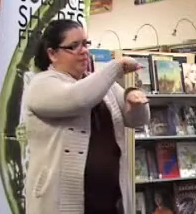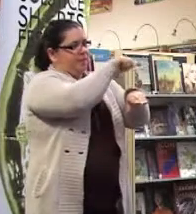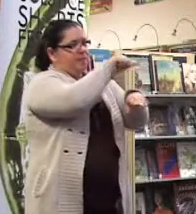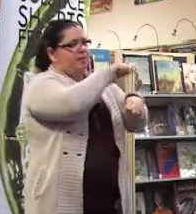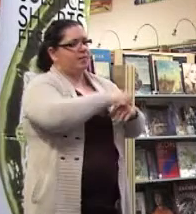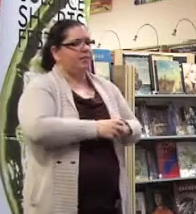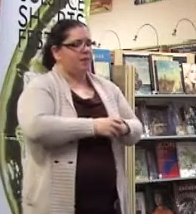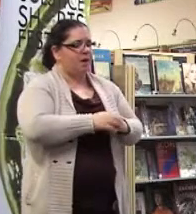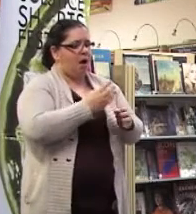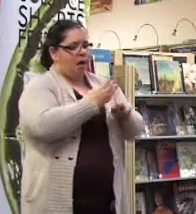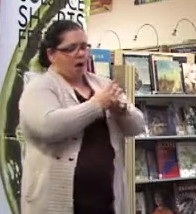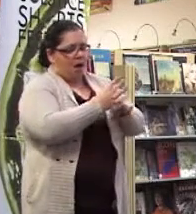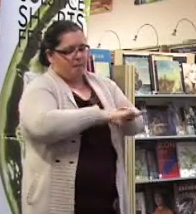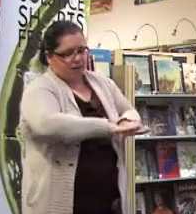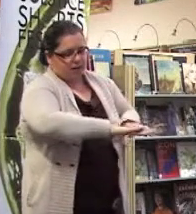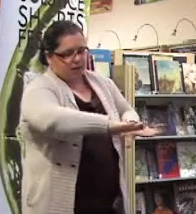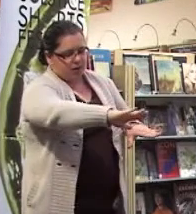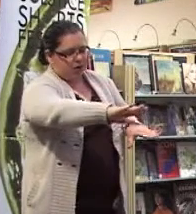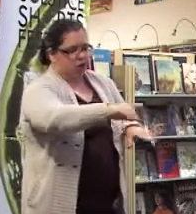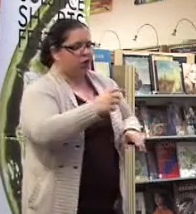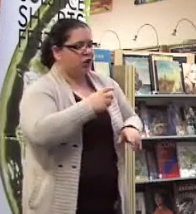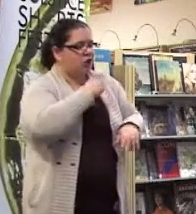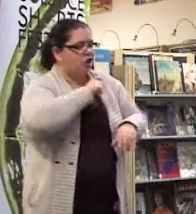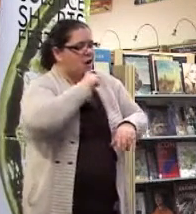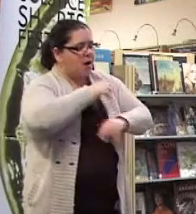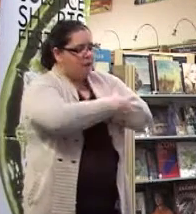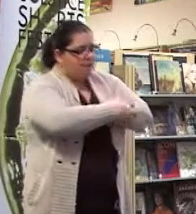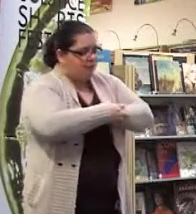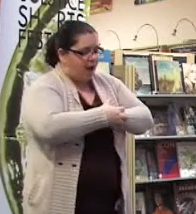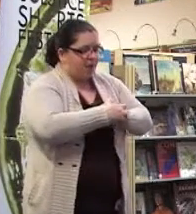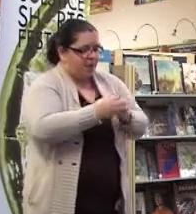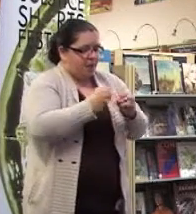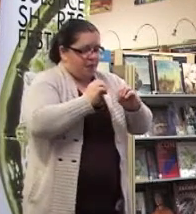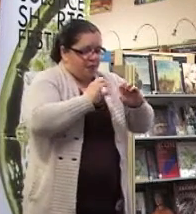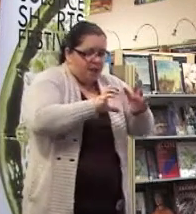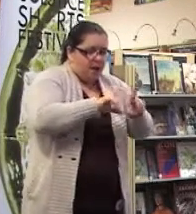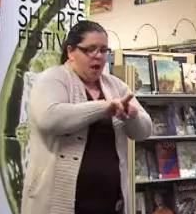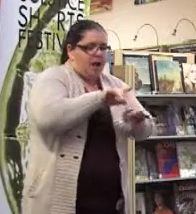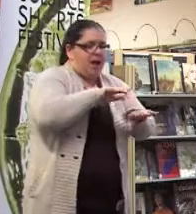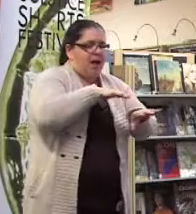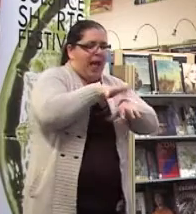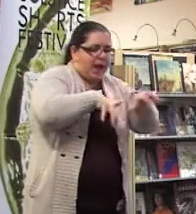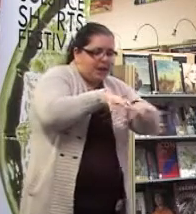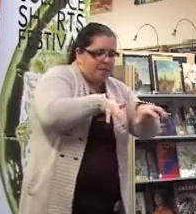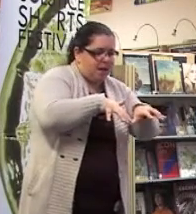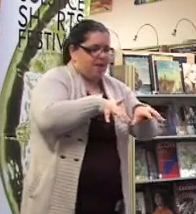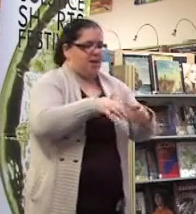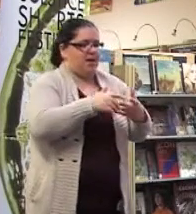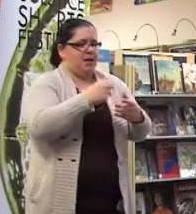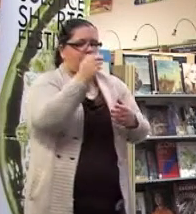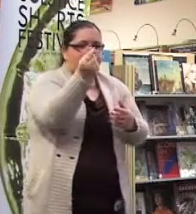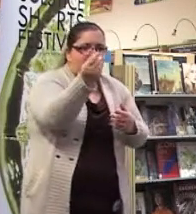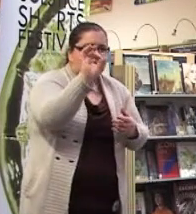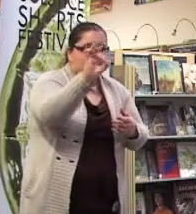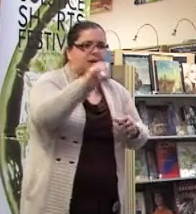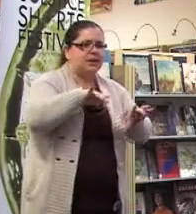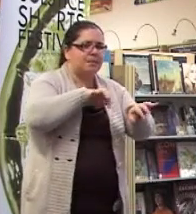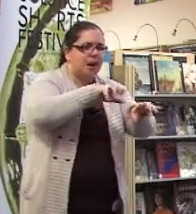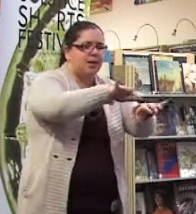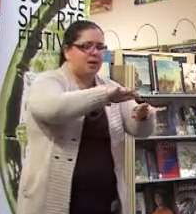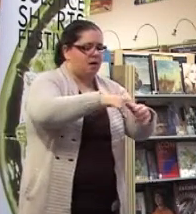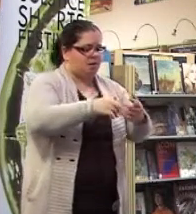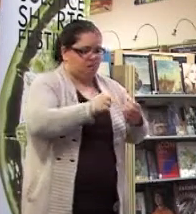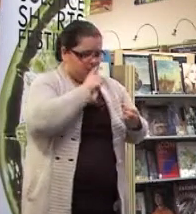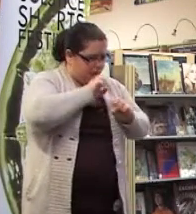woolly, chocolate-brown carpet covering the whole room, thick like the fur of an animal, so that bits of food, penny pieces, spiders were forever being lost